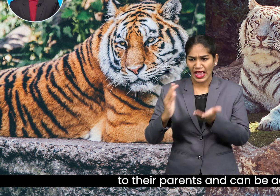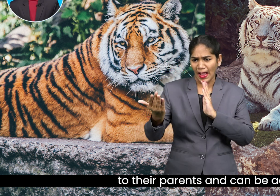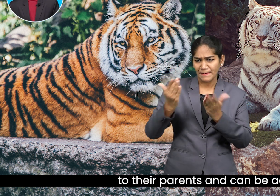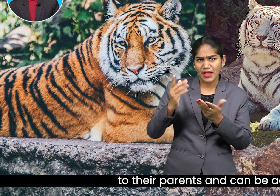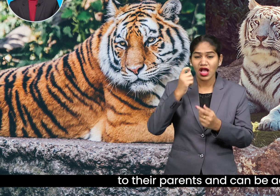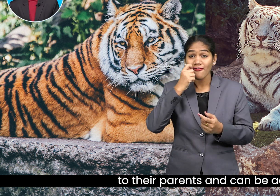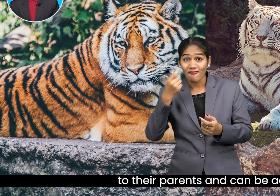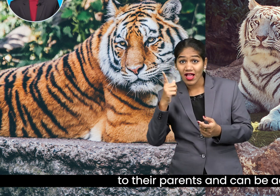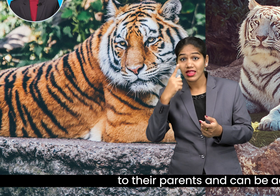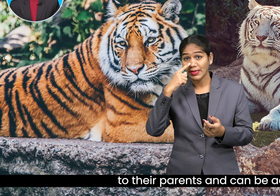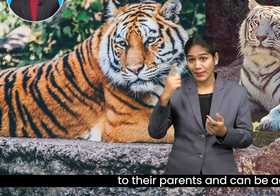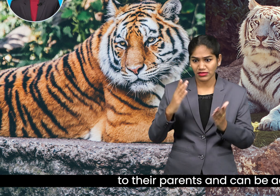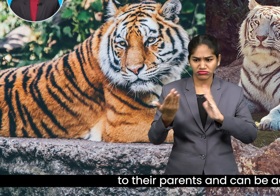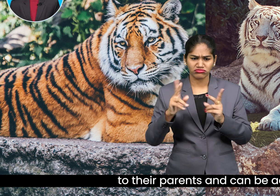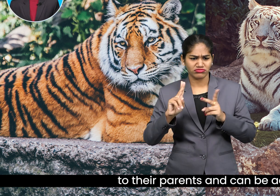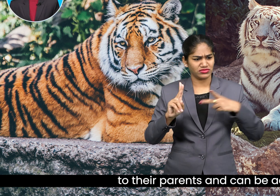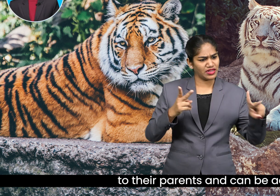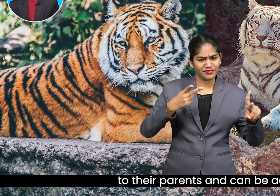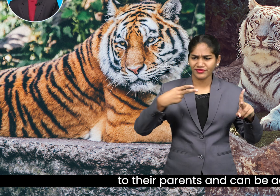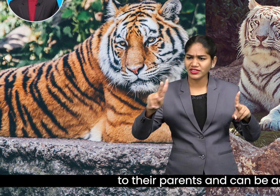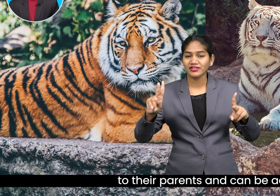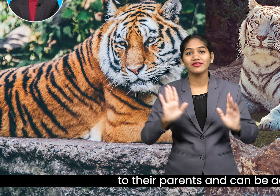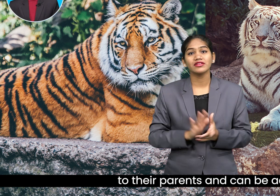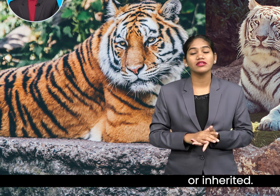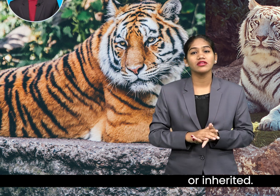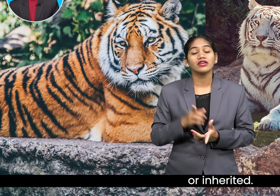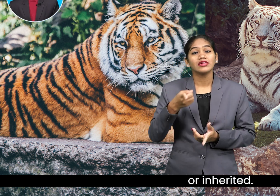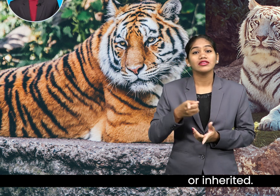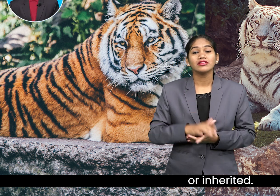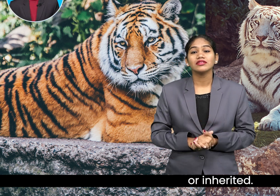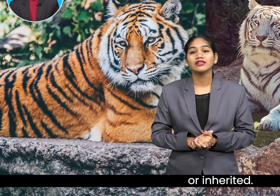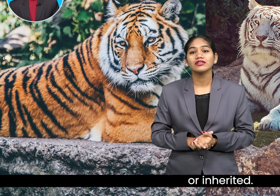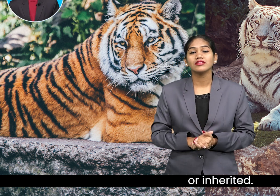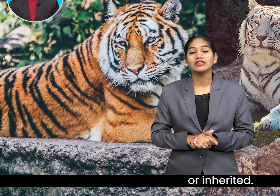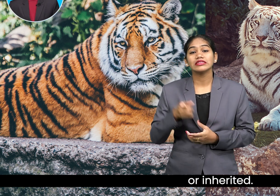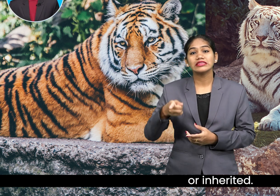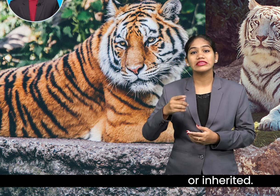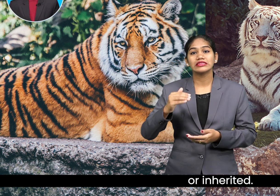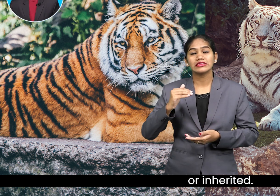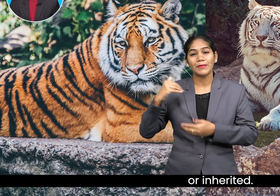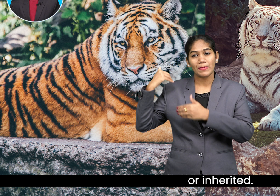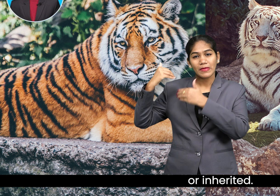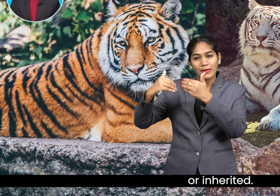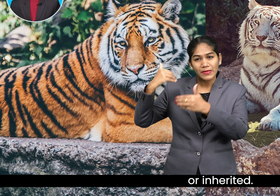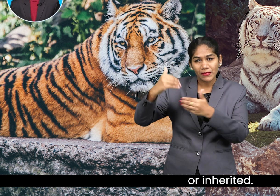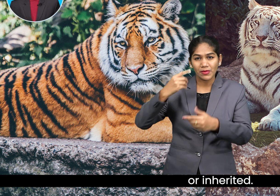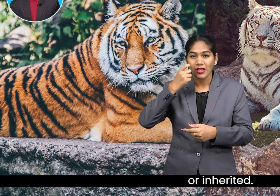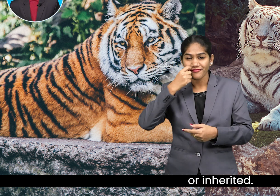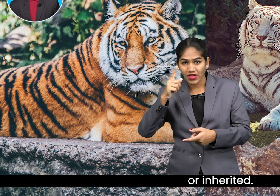their parents and can be acquired or inherited.